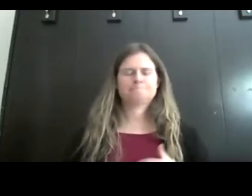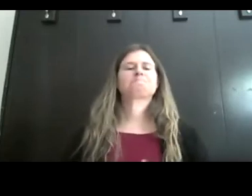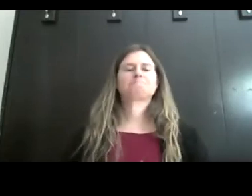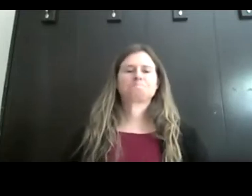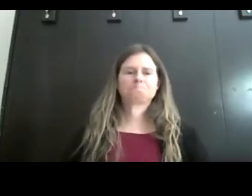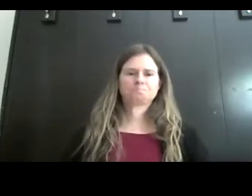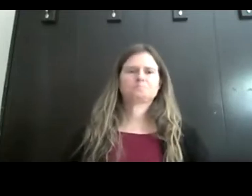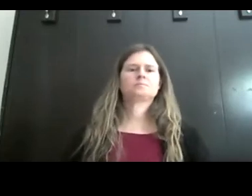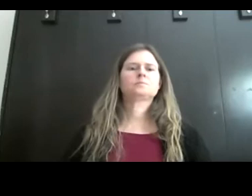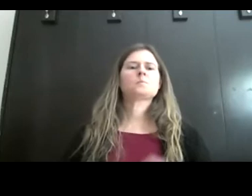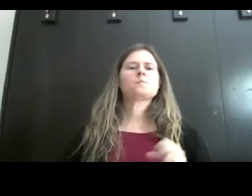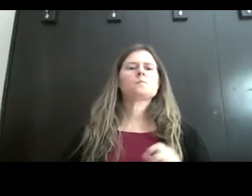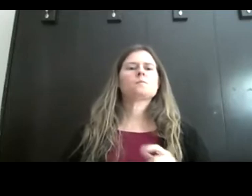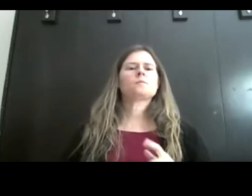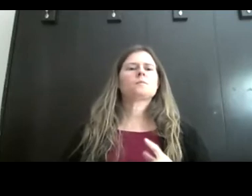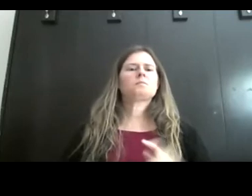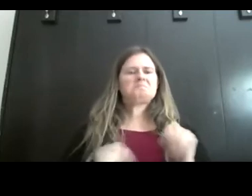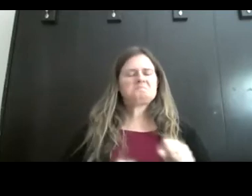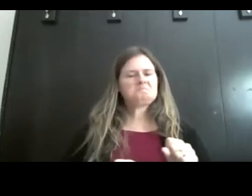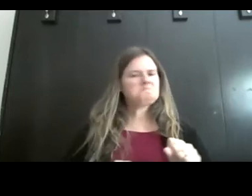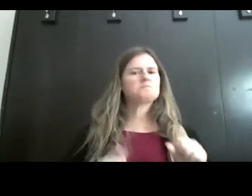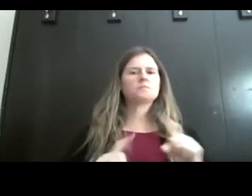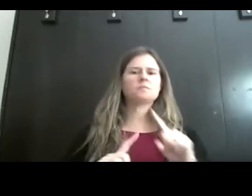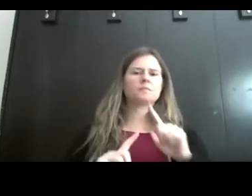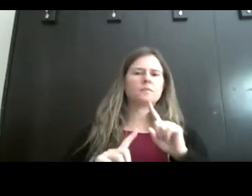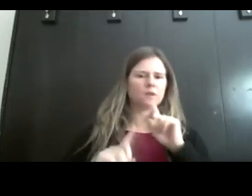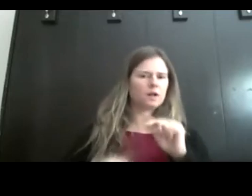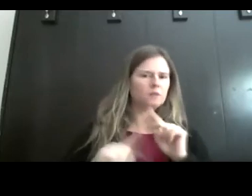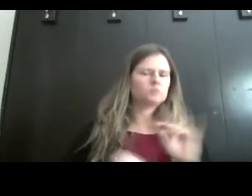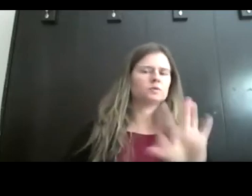I'll answer questions about the Tataviam later.